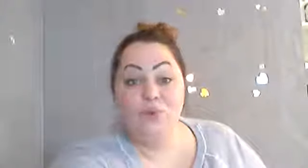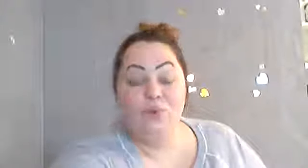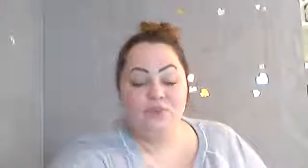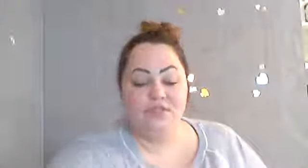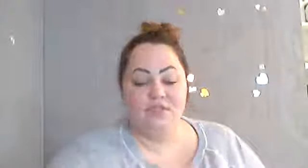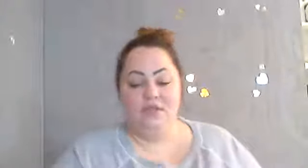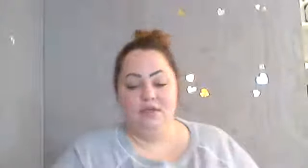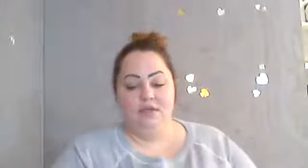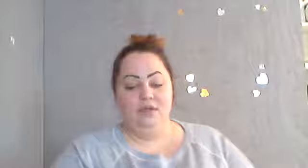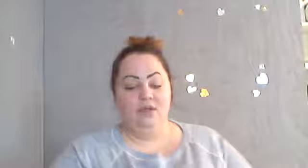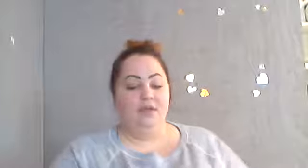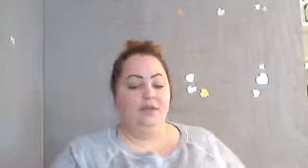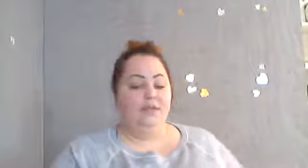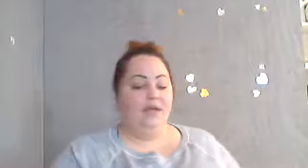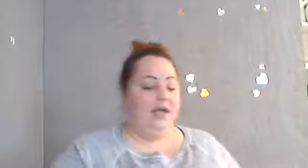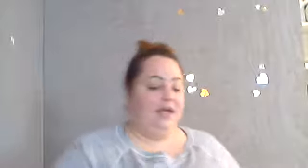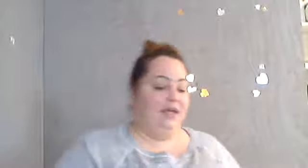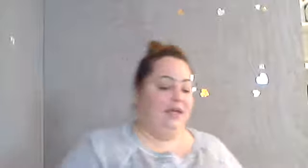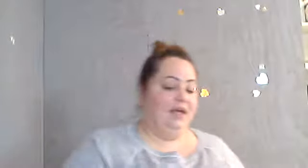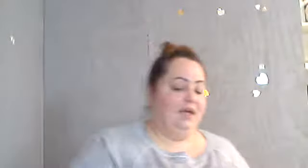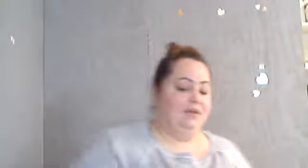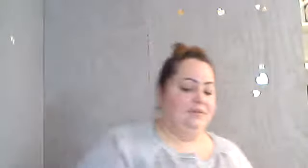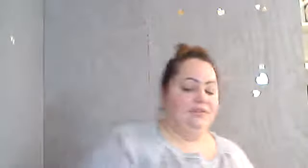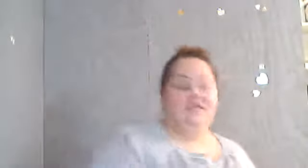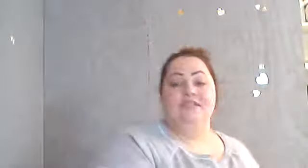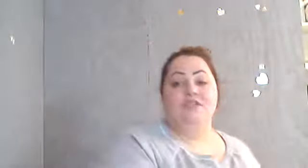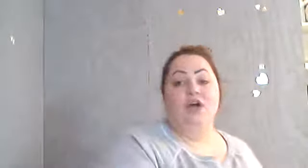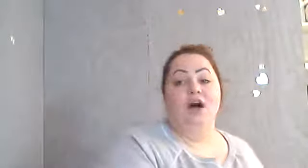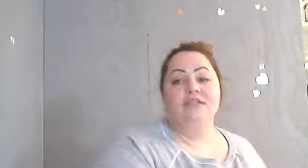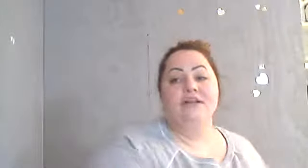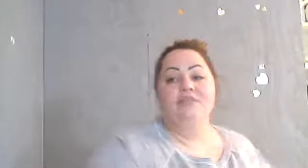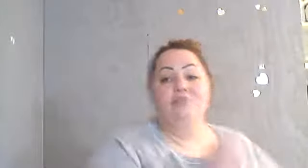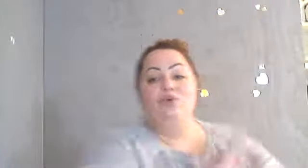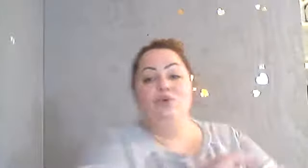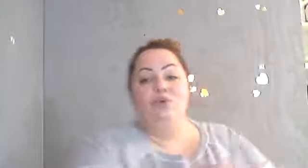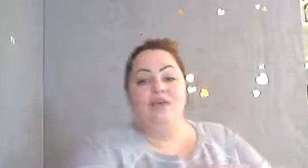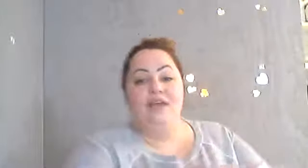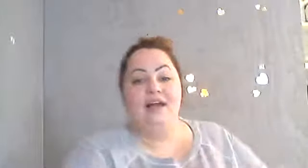Mute. Like, doesn't talk, deaf mute, or like